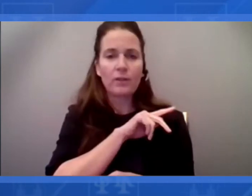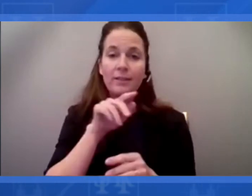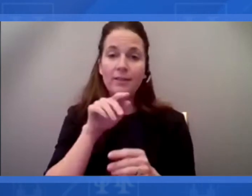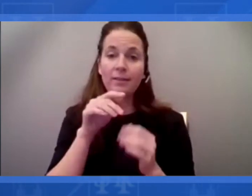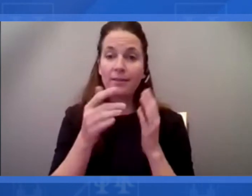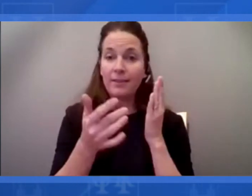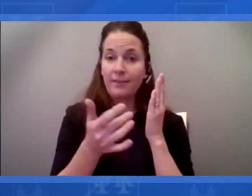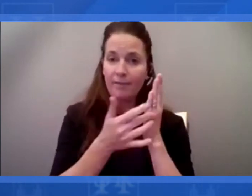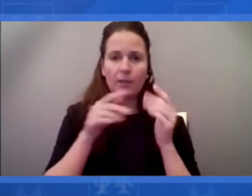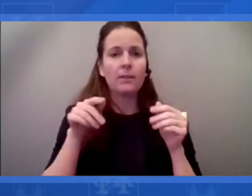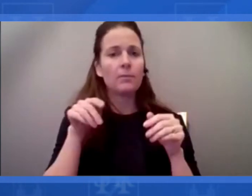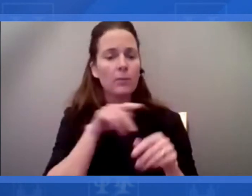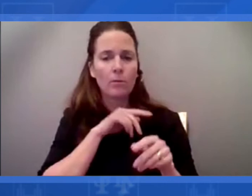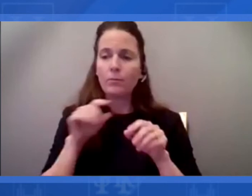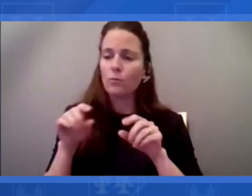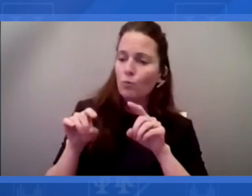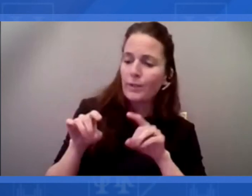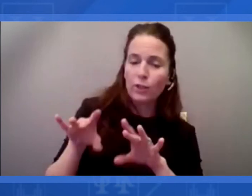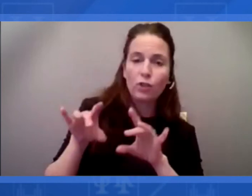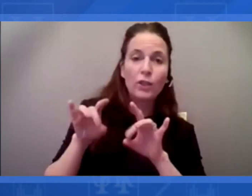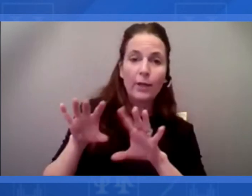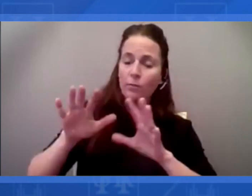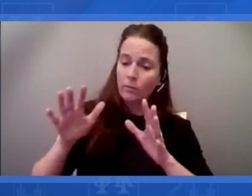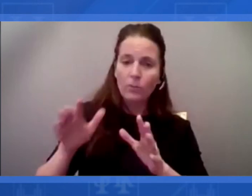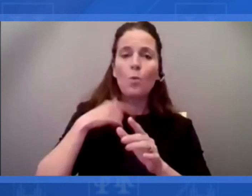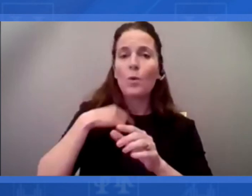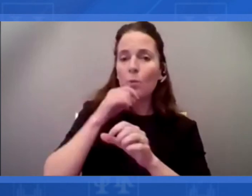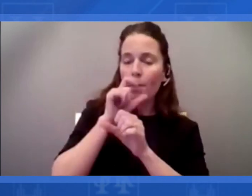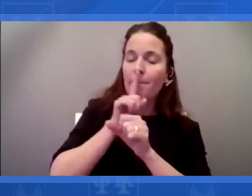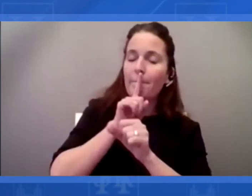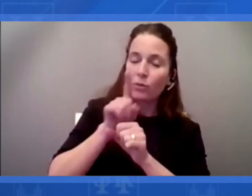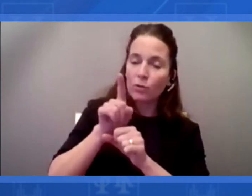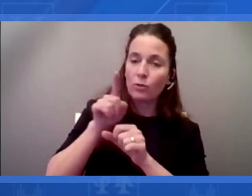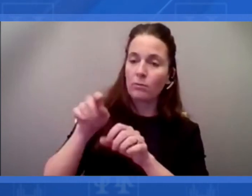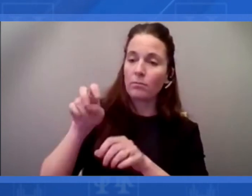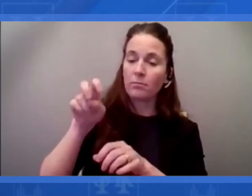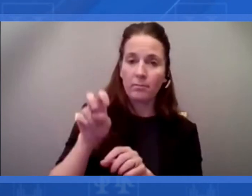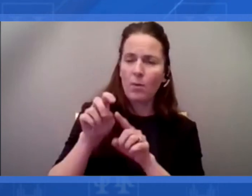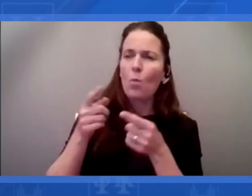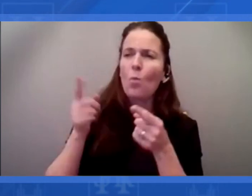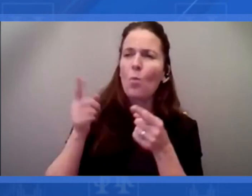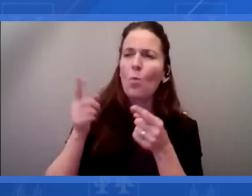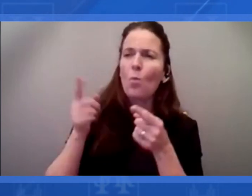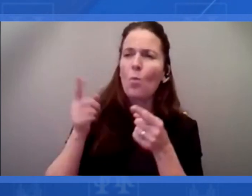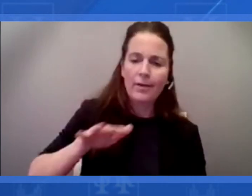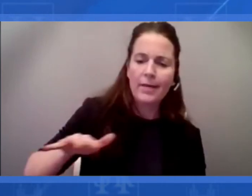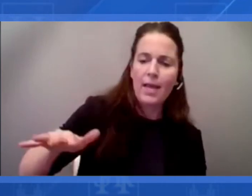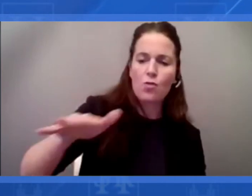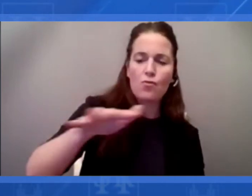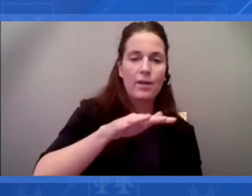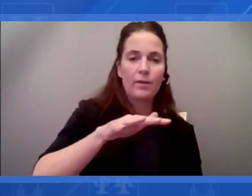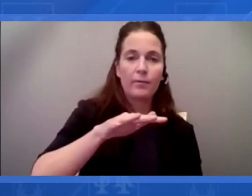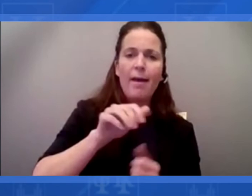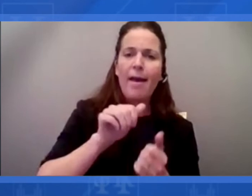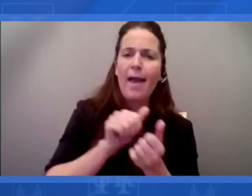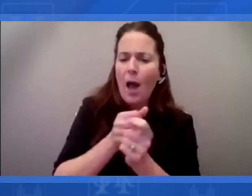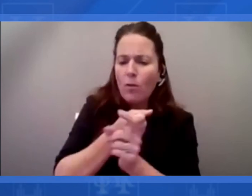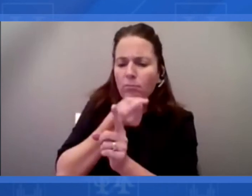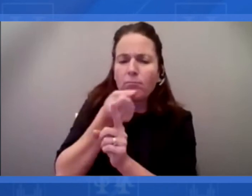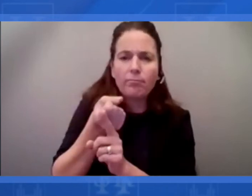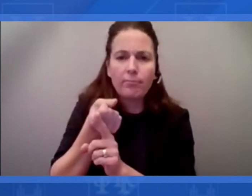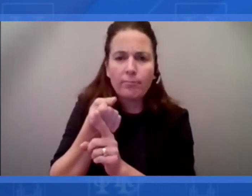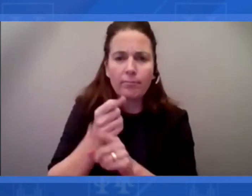us to understand where and when these issues may be occurring, and when they are impacting customers